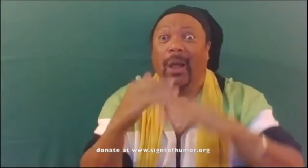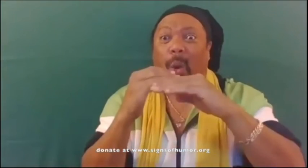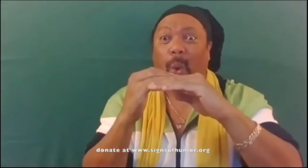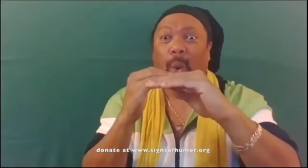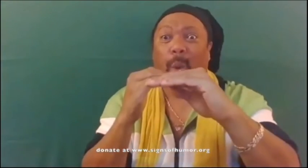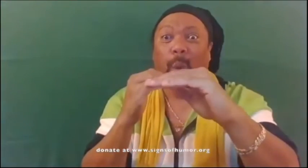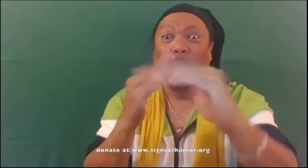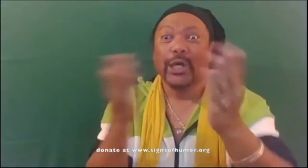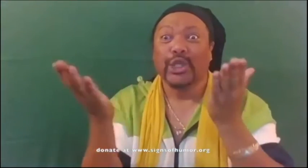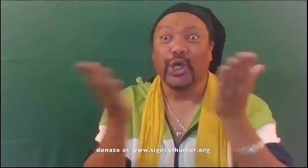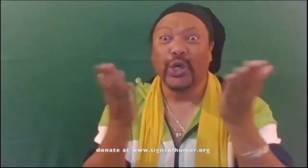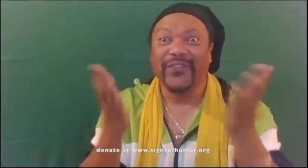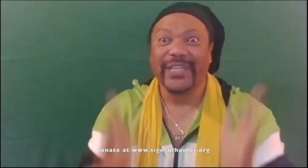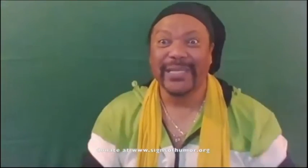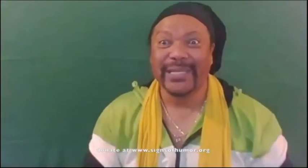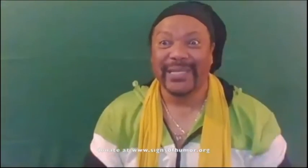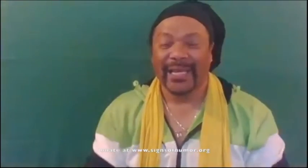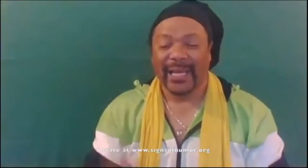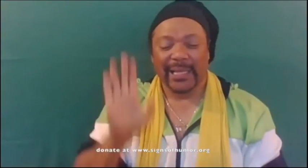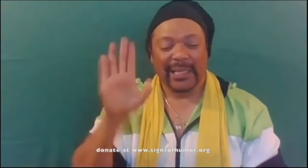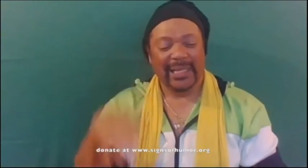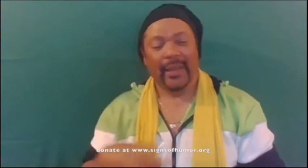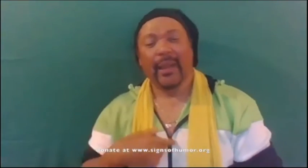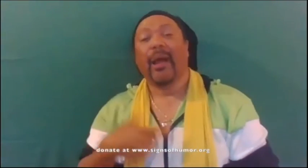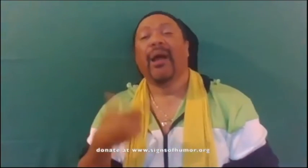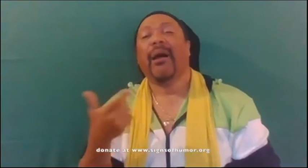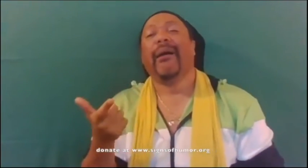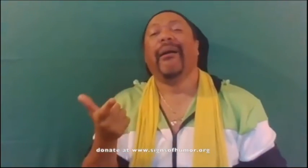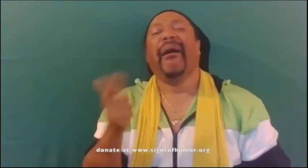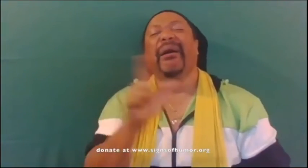up. It's so monotone service. My God.